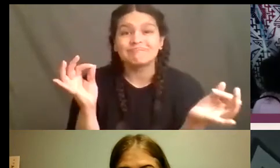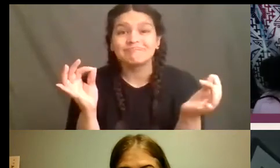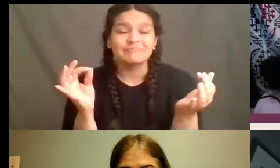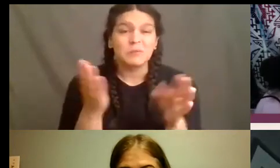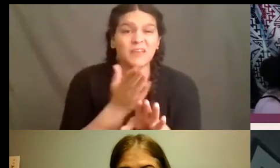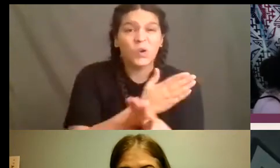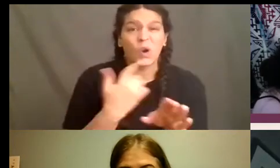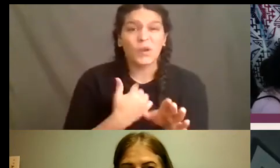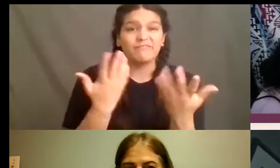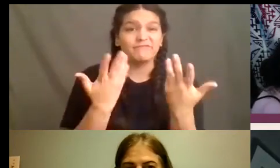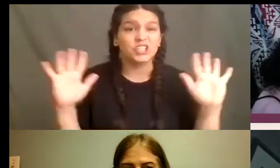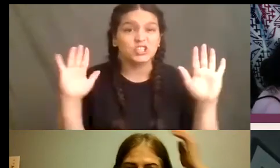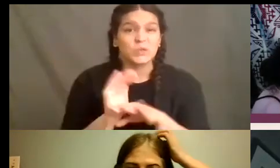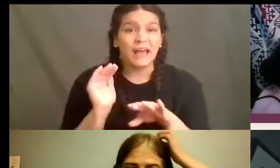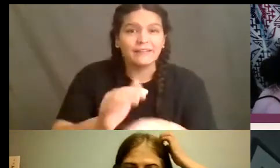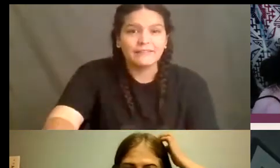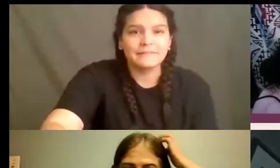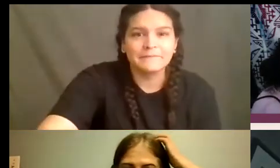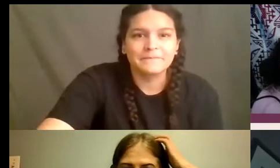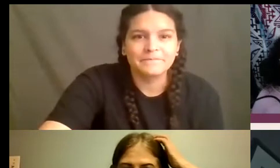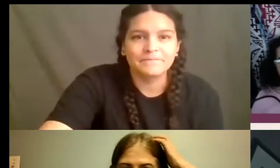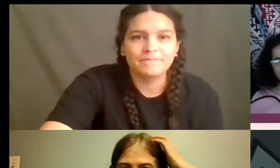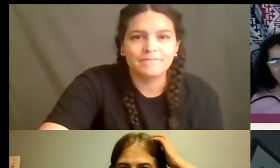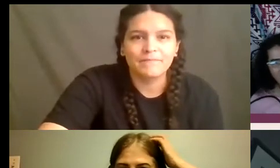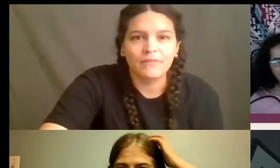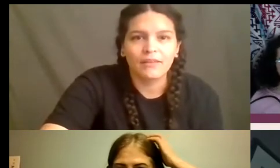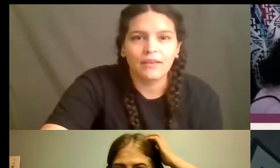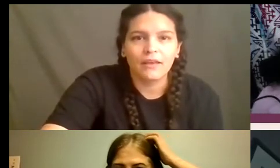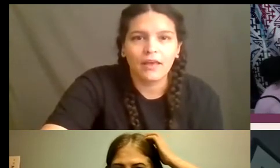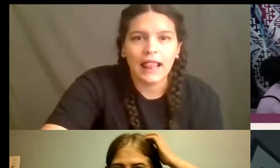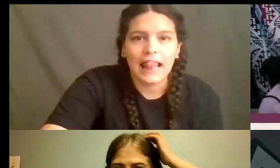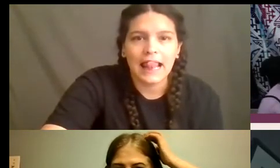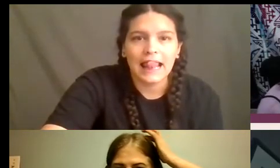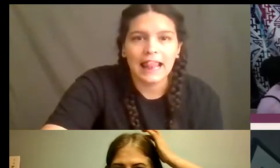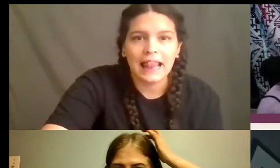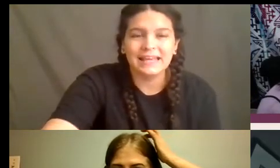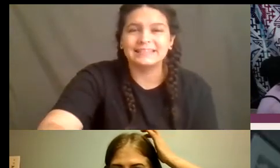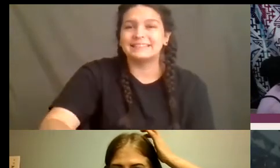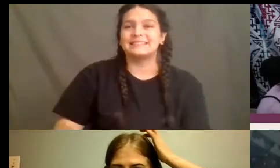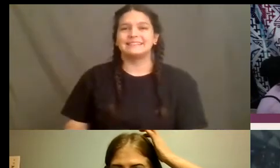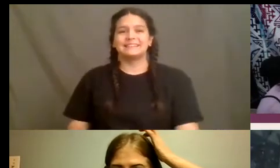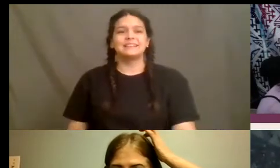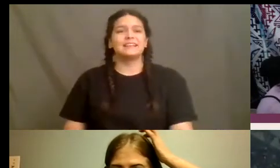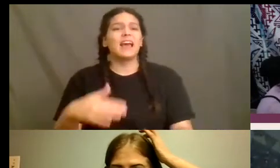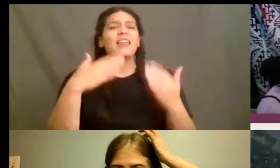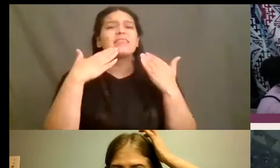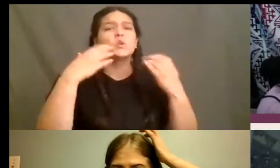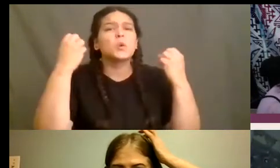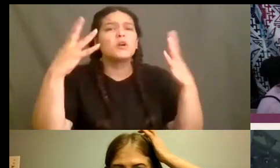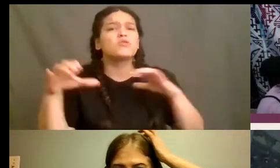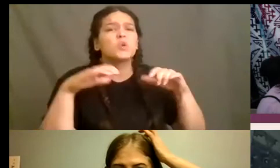we wind up tonight? And don't forget to take your mute off. Well, thanks so much for doing this, you